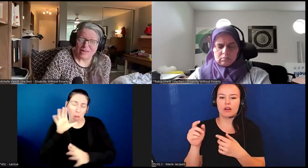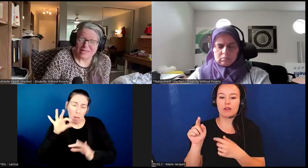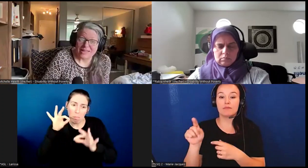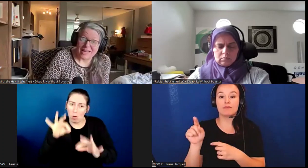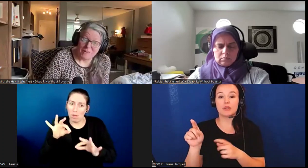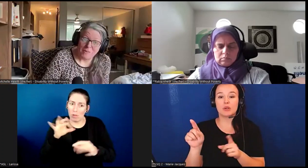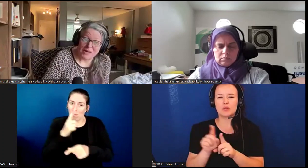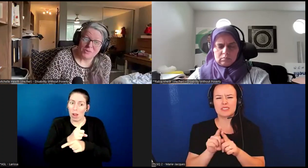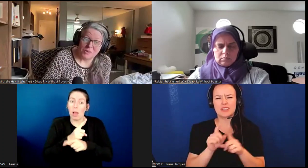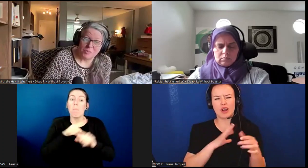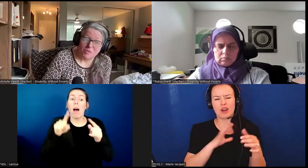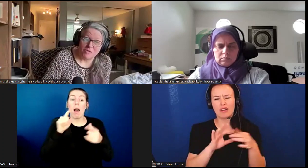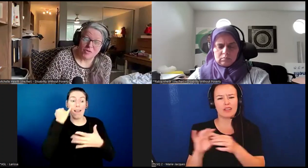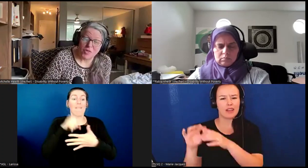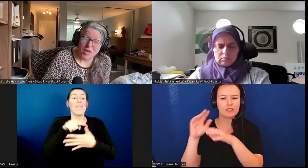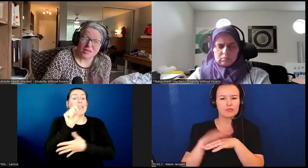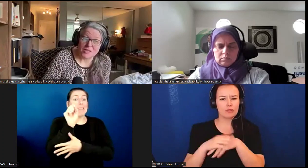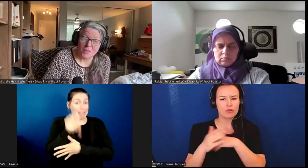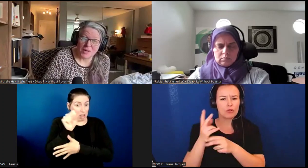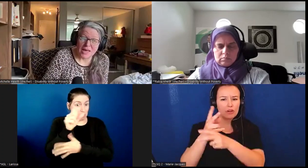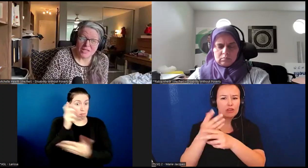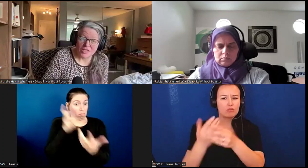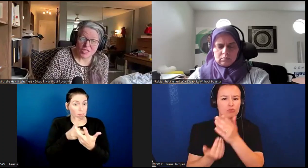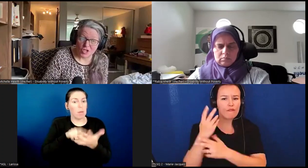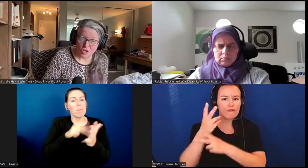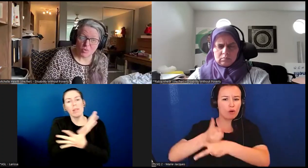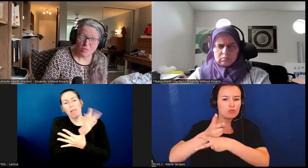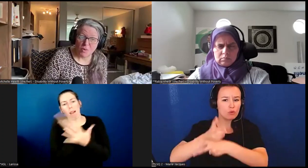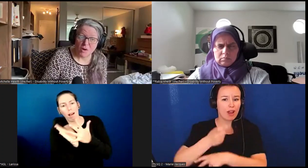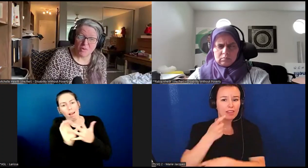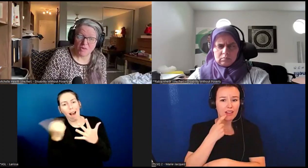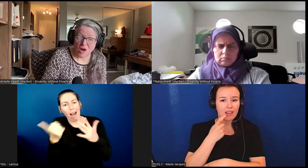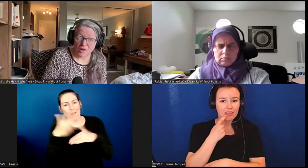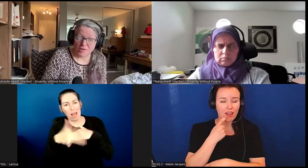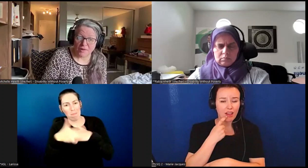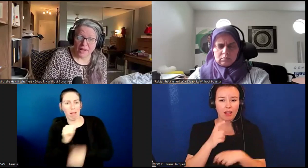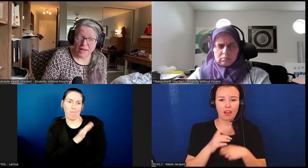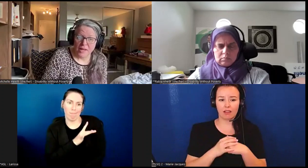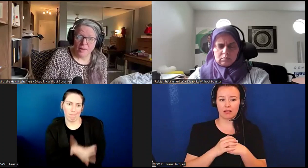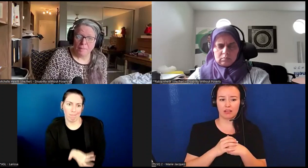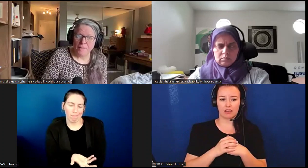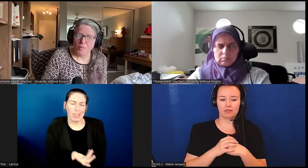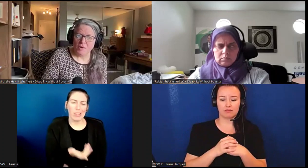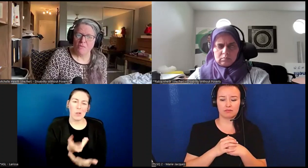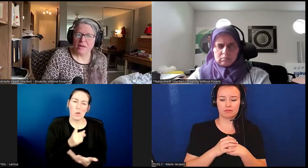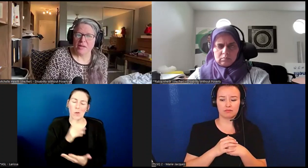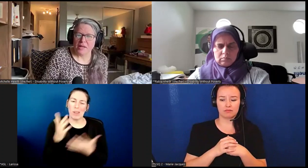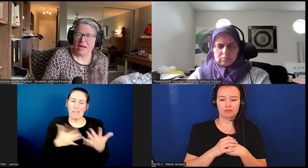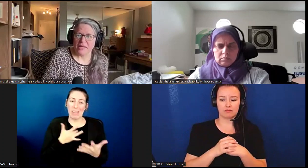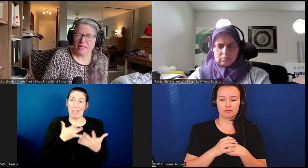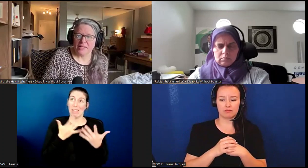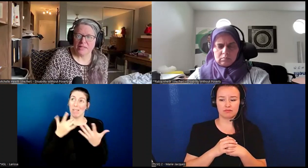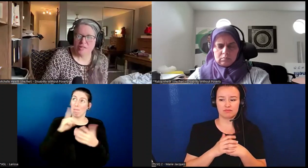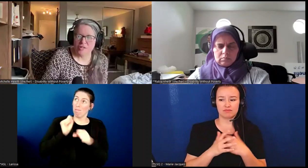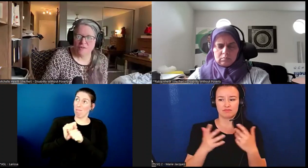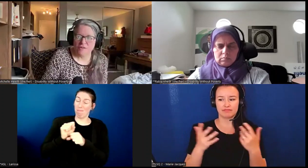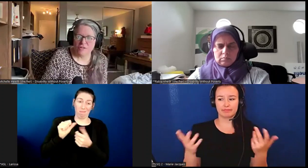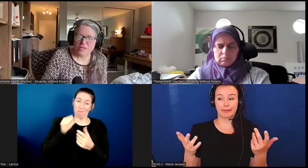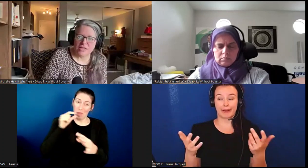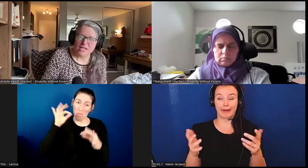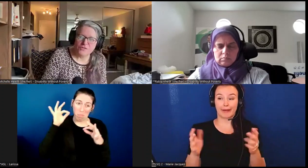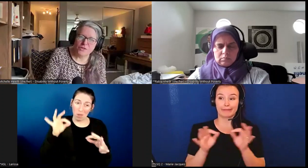used as a gateway to a number of other things. So, we're kind of stuck with what we've got, right? But we recognize that it's not